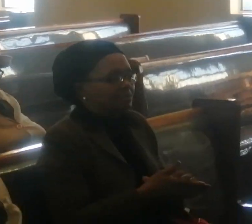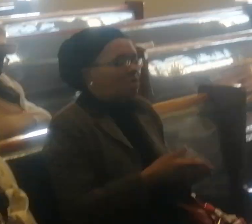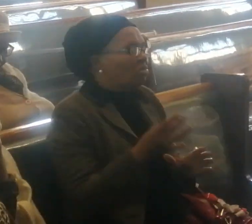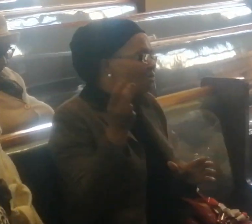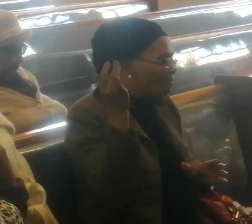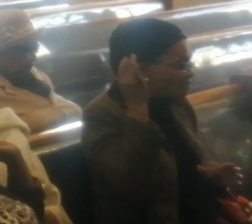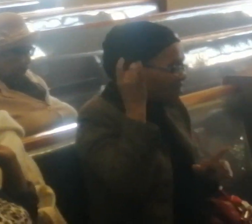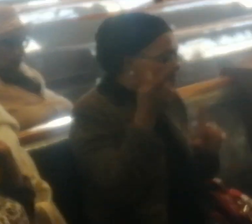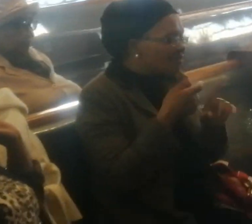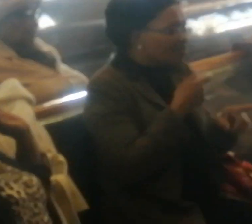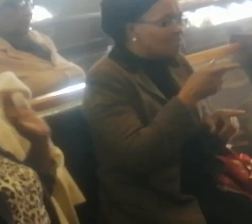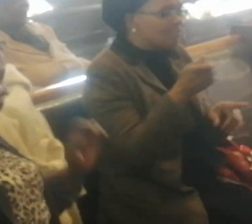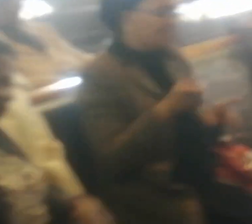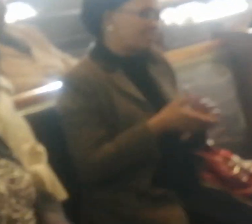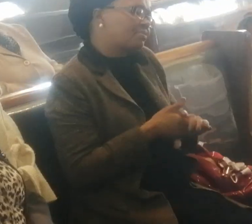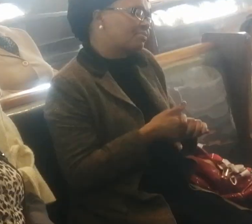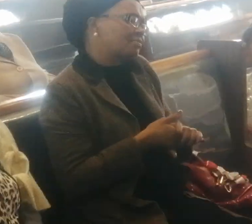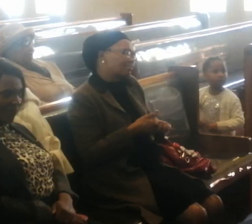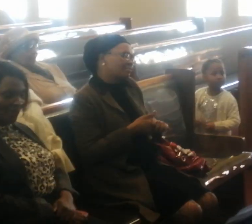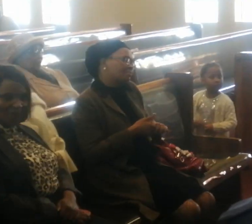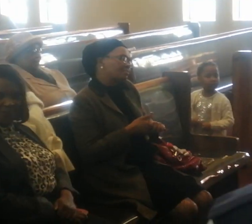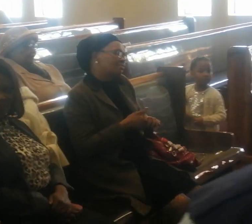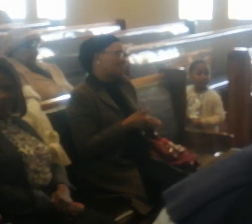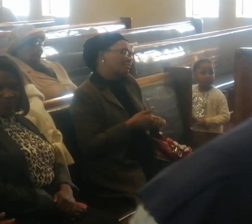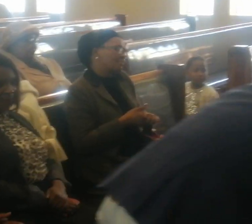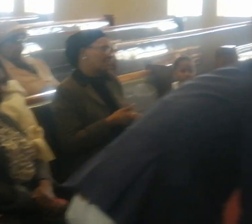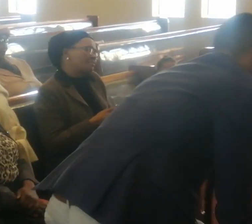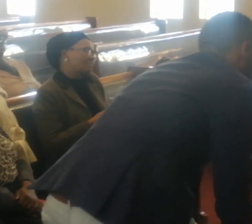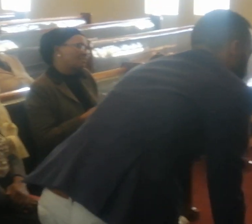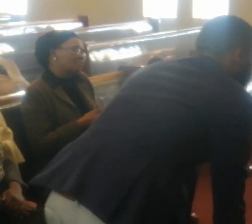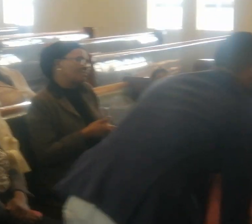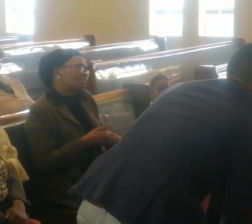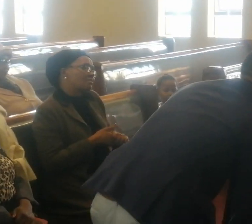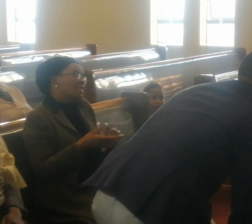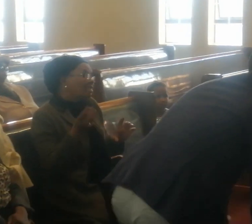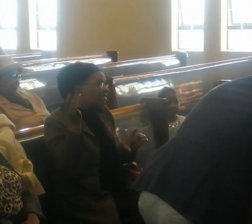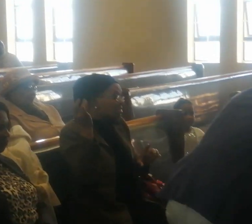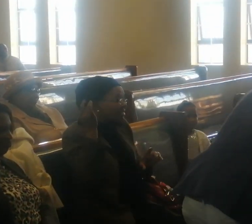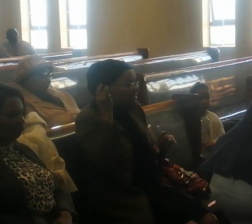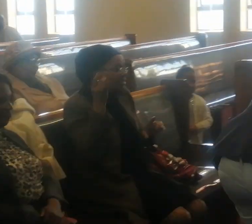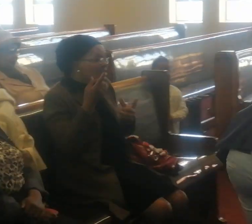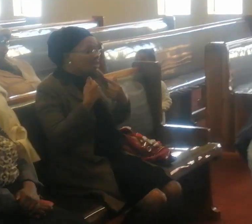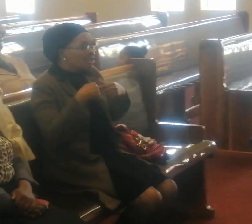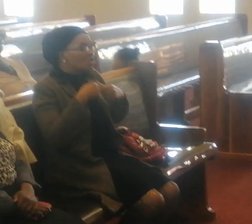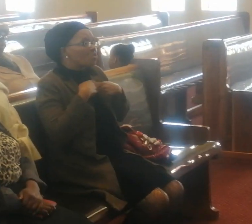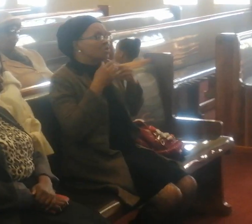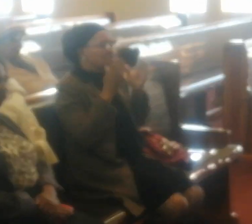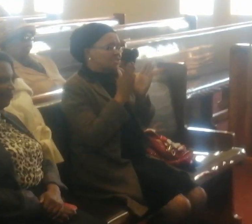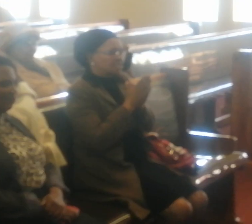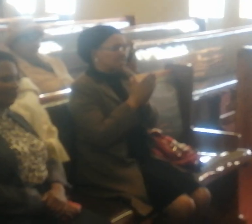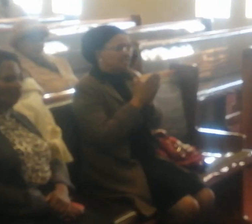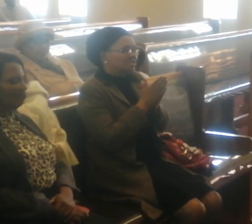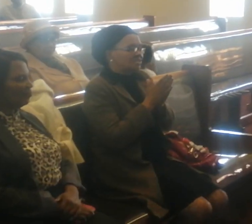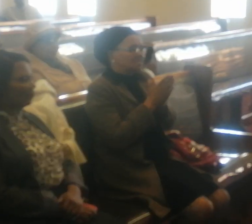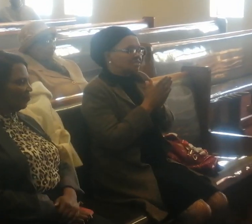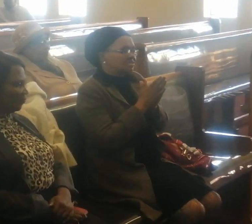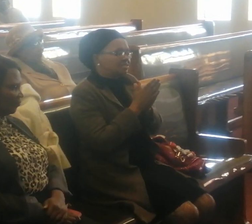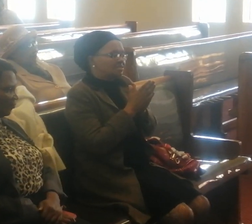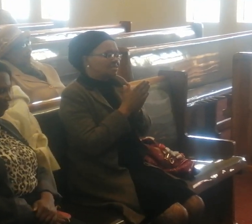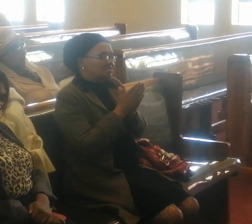perspectives, right? Hear from them as a church now, as a collective. What is our